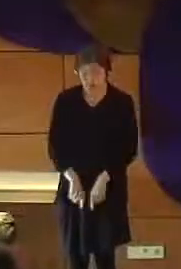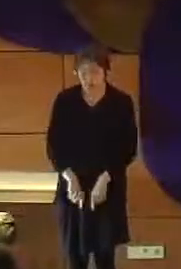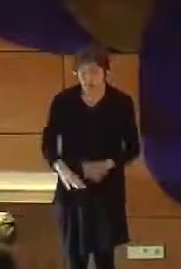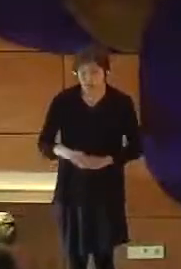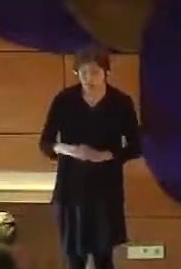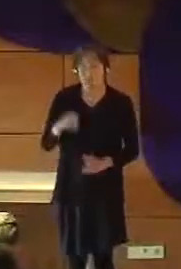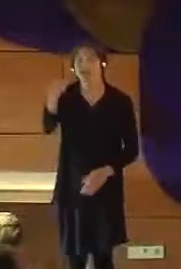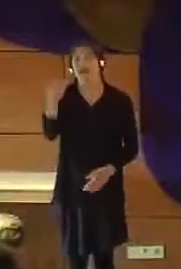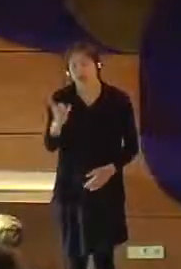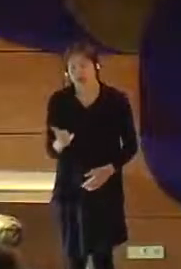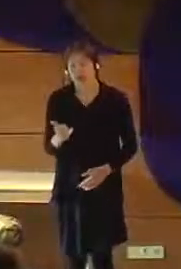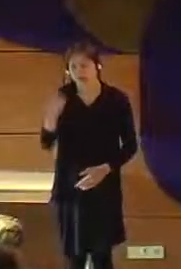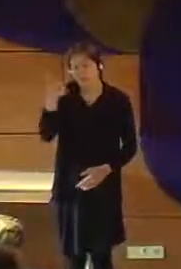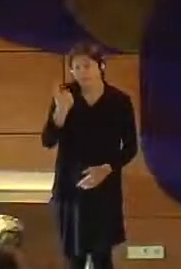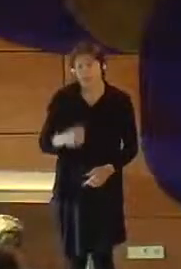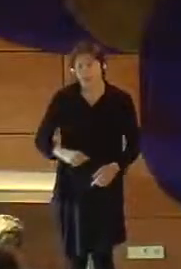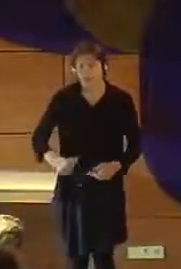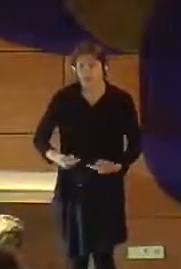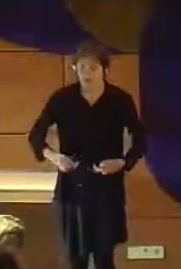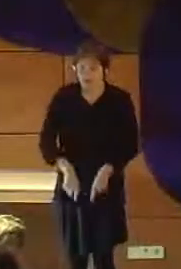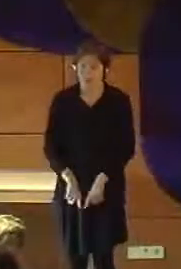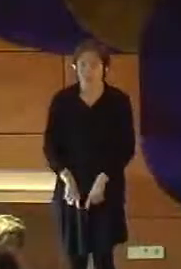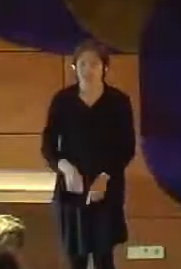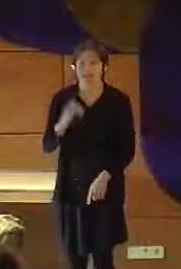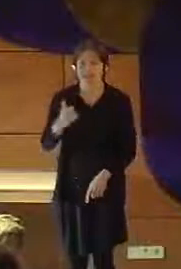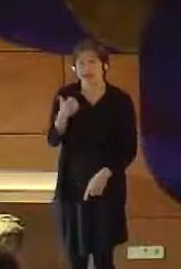Ja, sie sind runtergeholt worden. Yes, they were brought down.